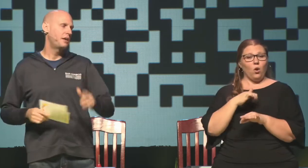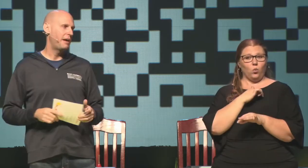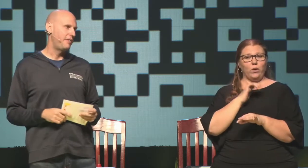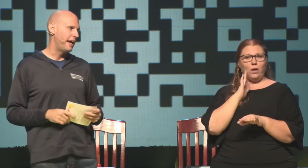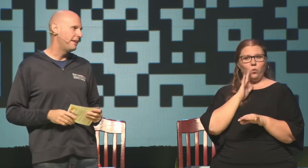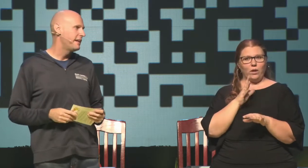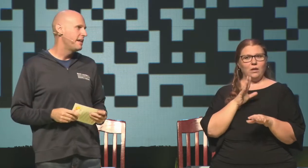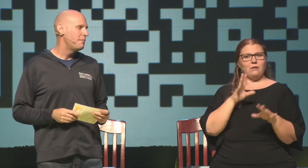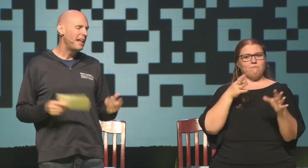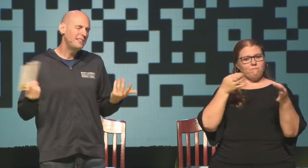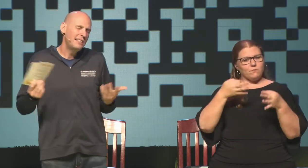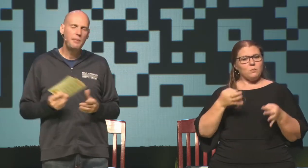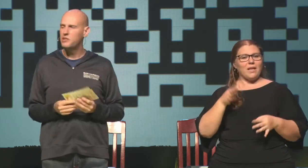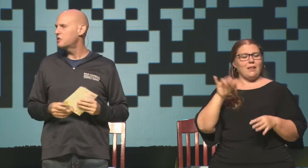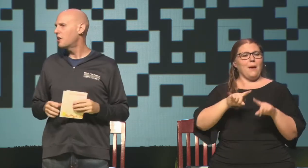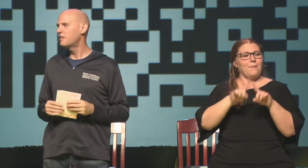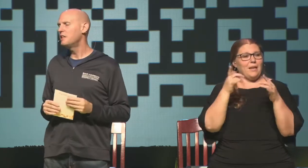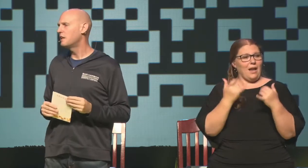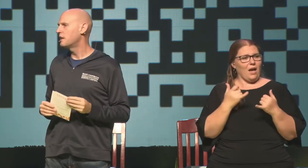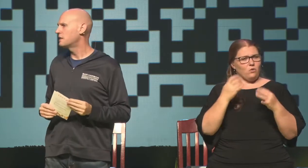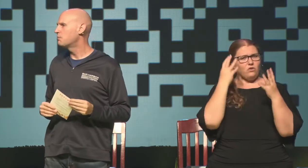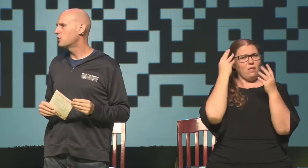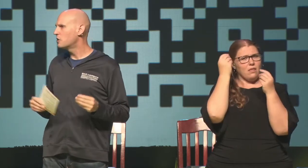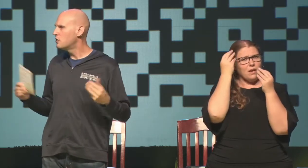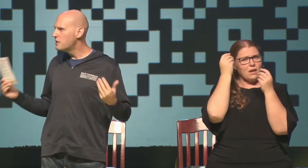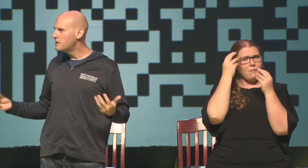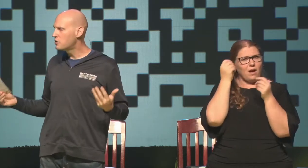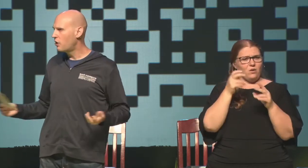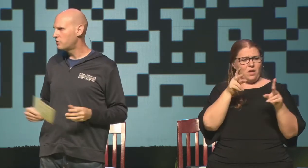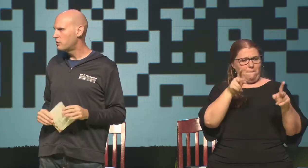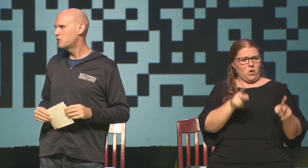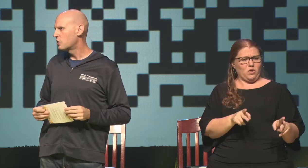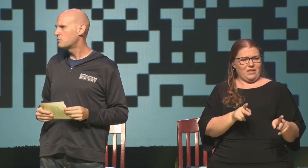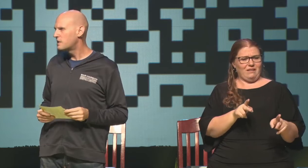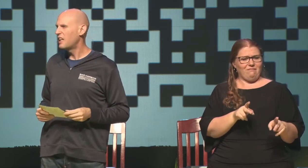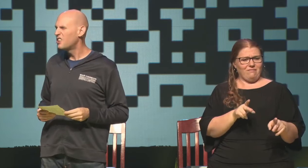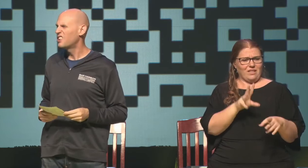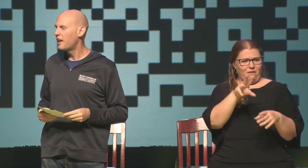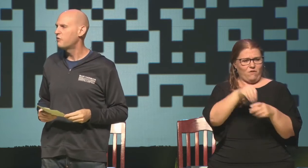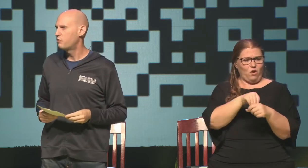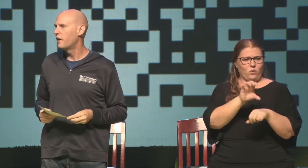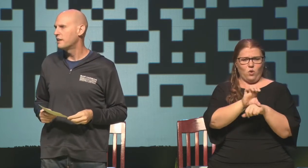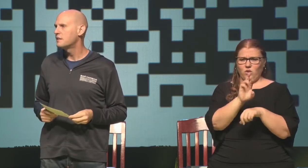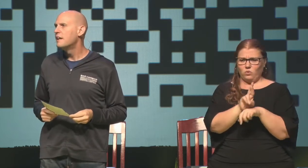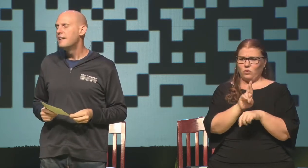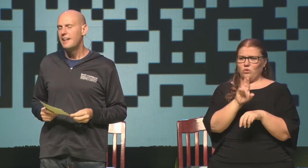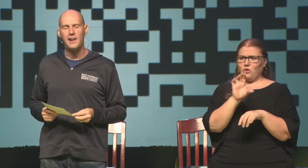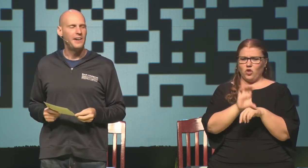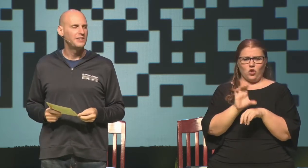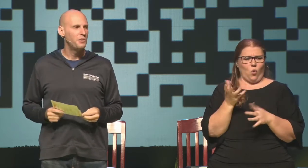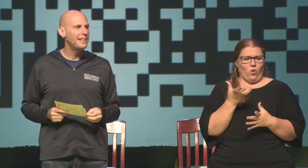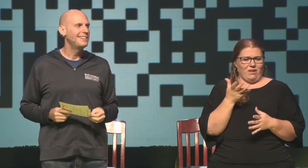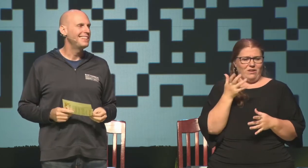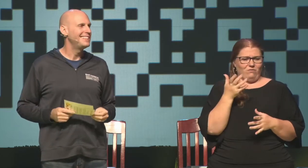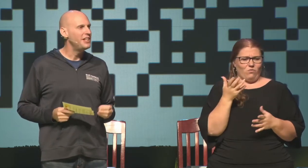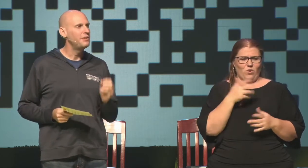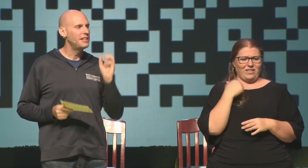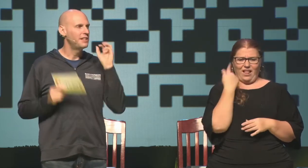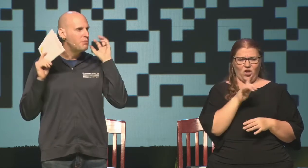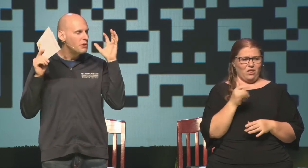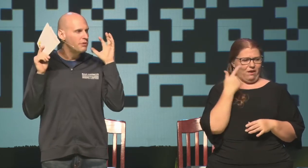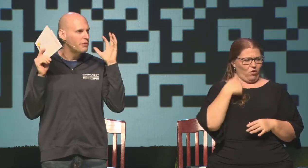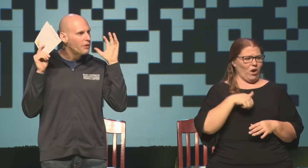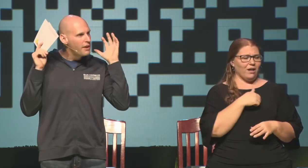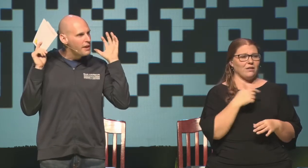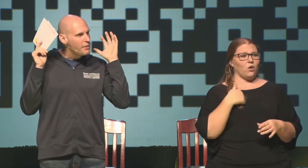to talk about that. But now's the time to just start thinking as a person who is Crossroads Church, what does that look like for us? So we can continue into